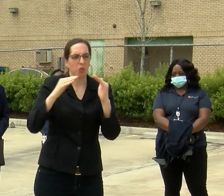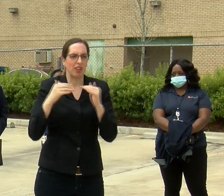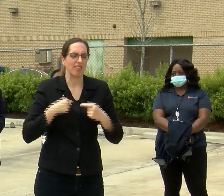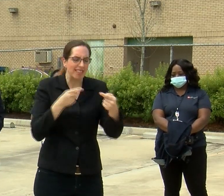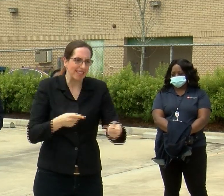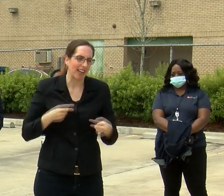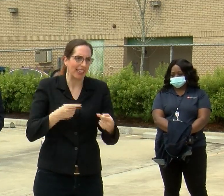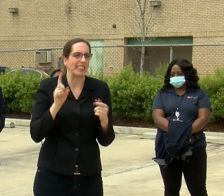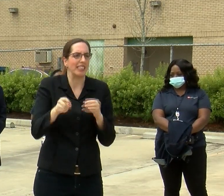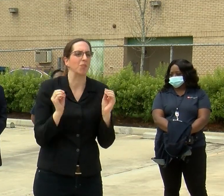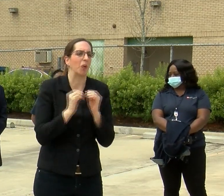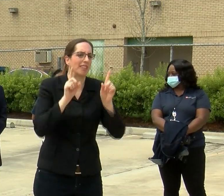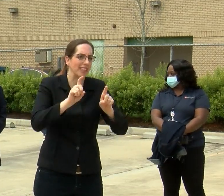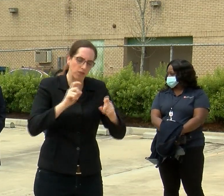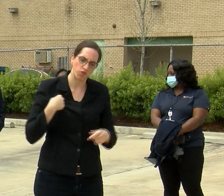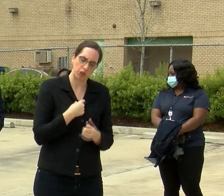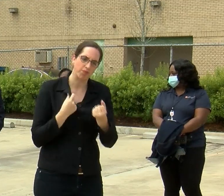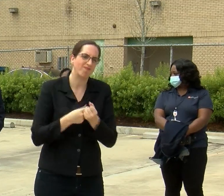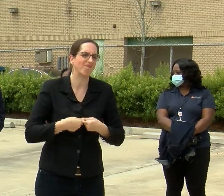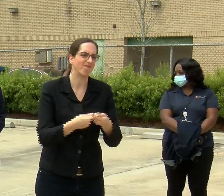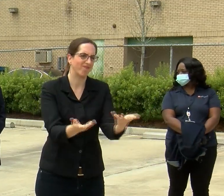than others. So thank you, Mayor.